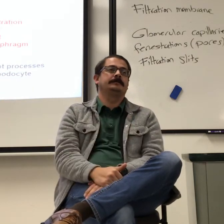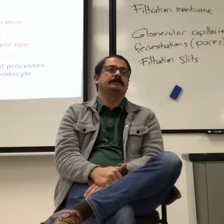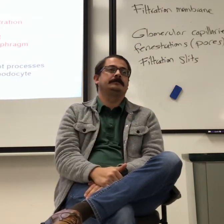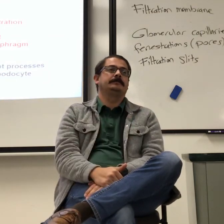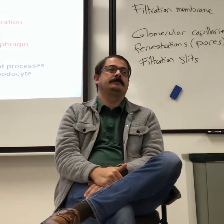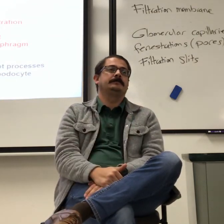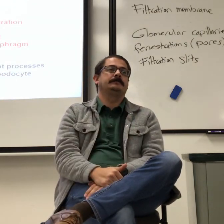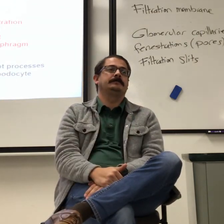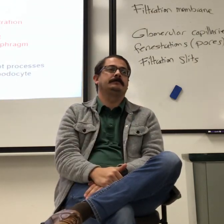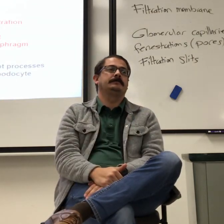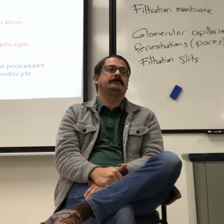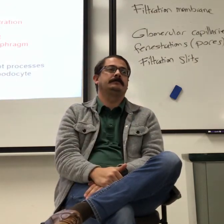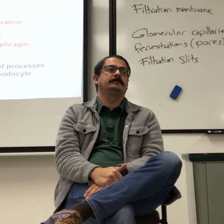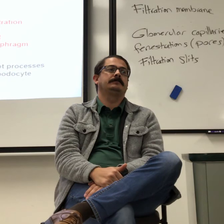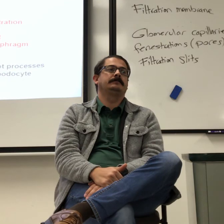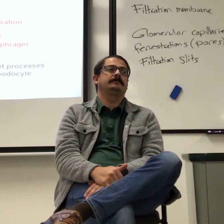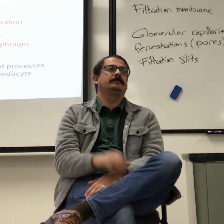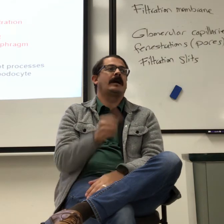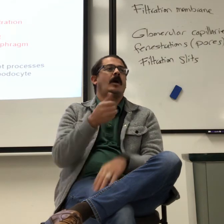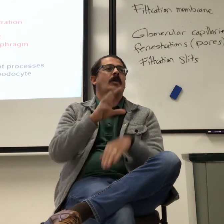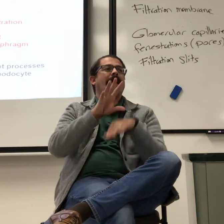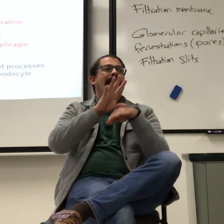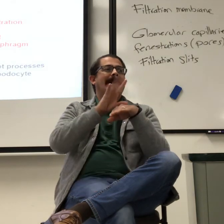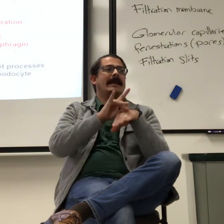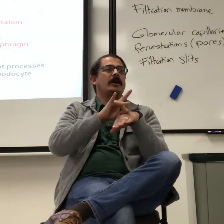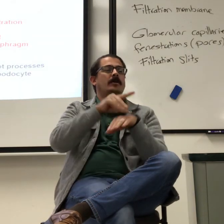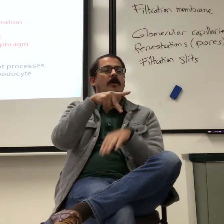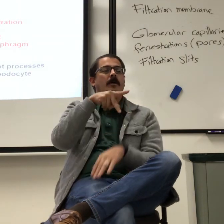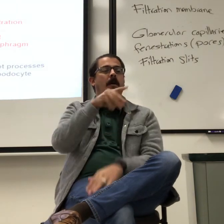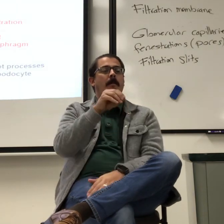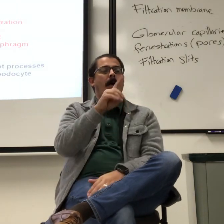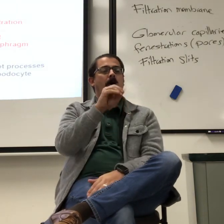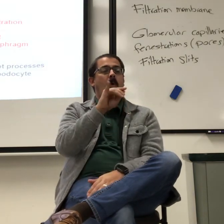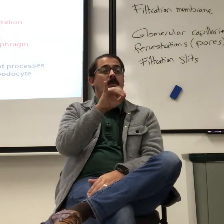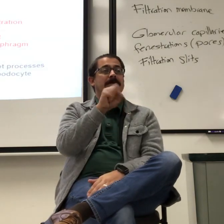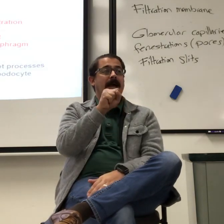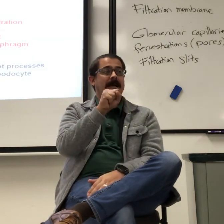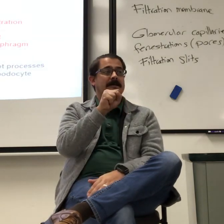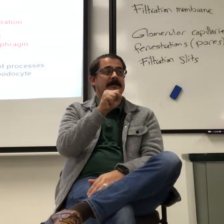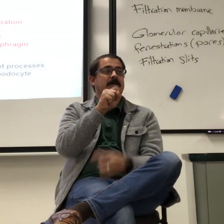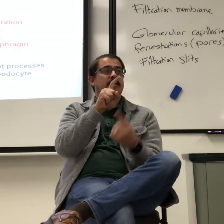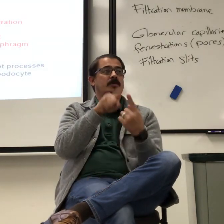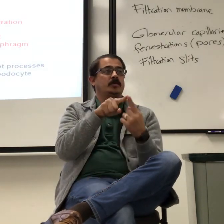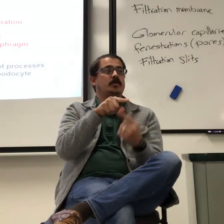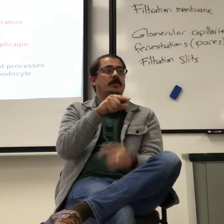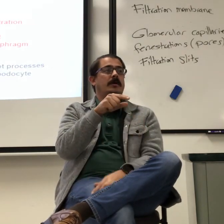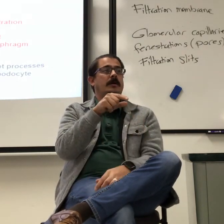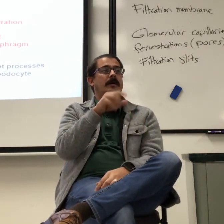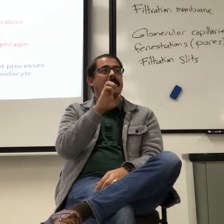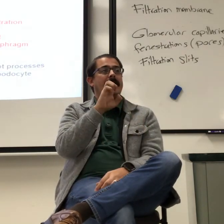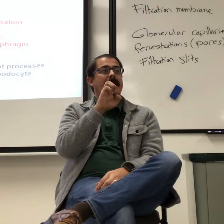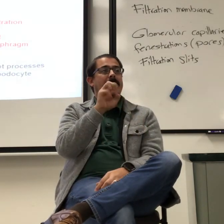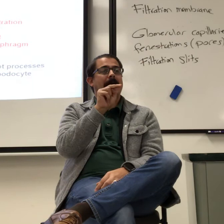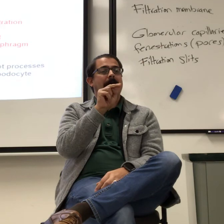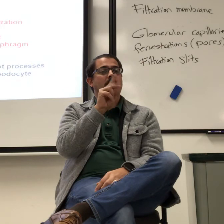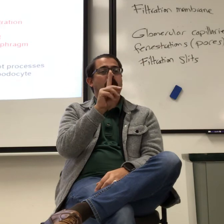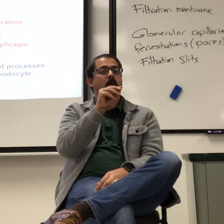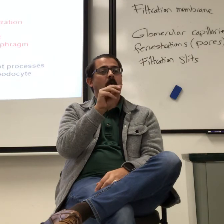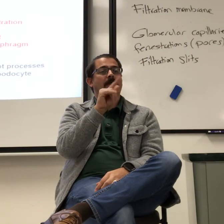That will help adhere the podocytes to the glomerular endothelial cells.